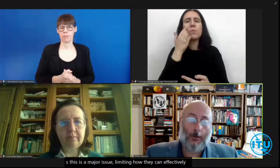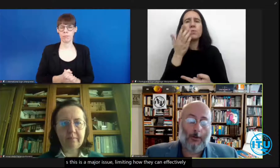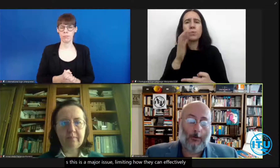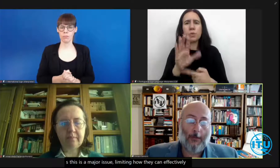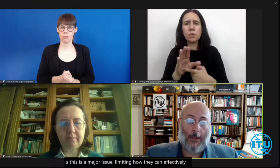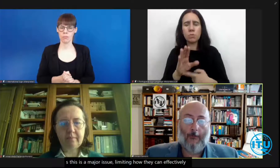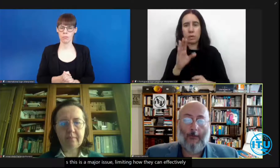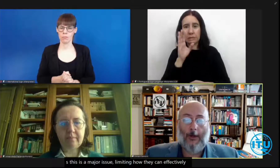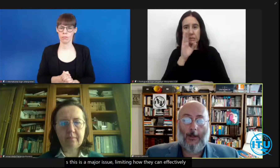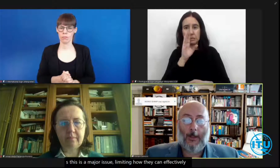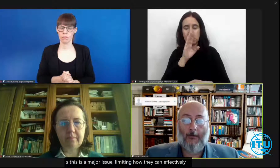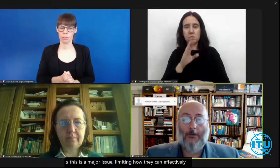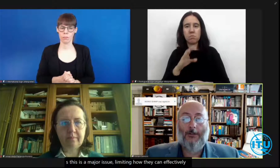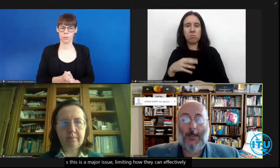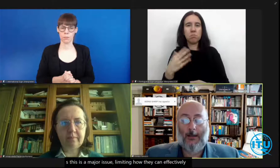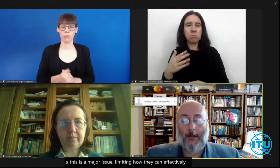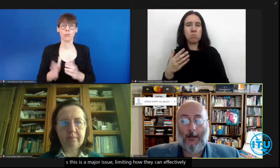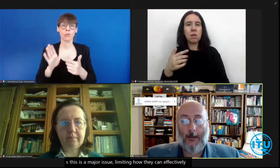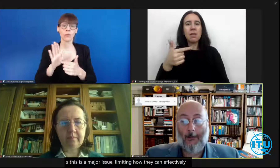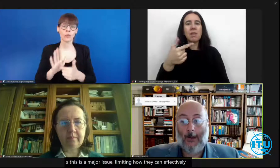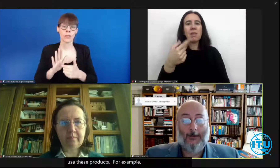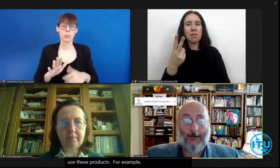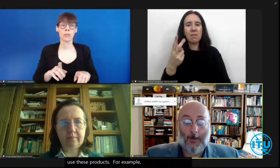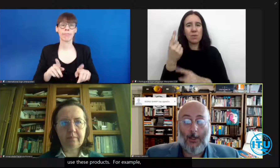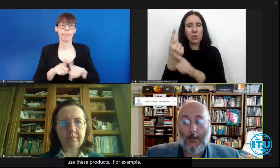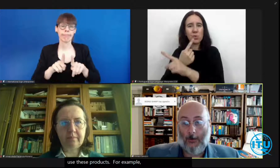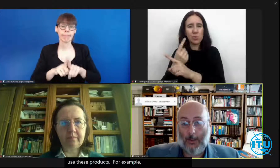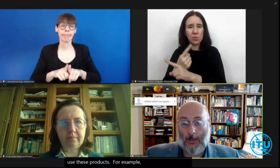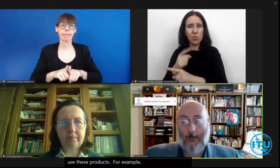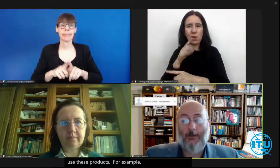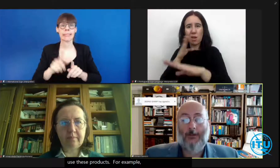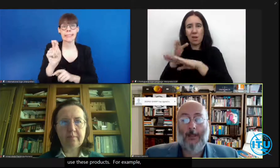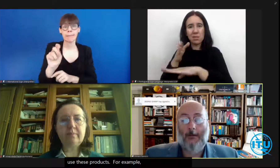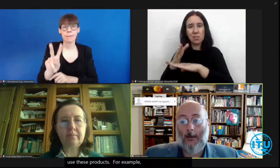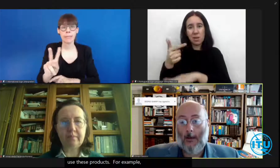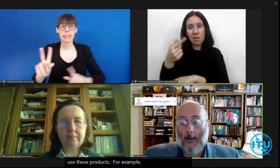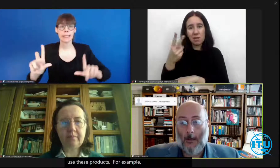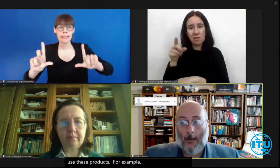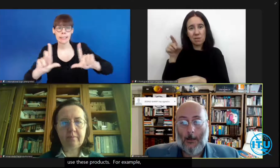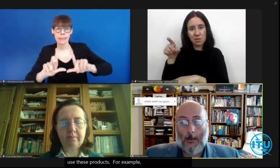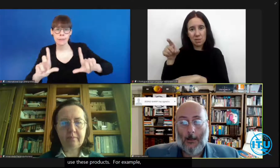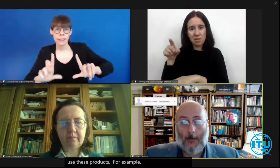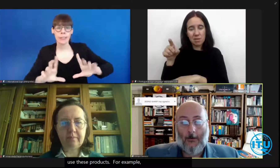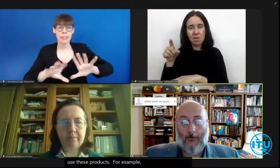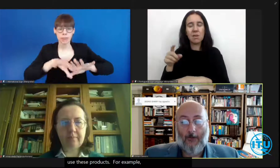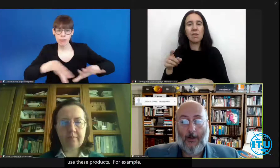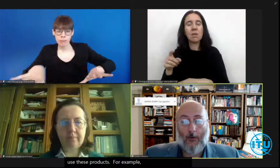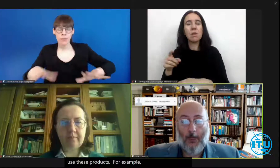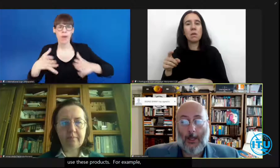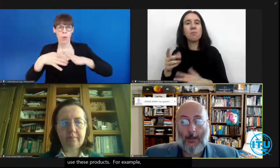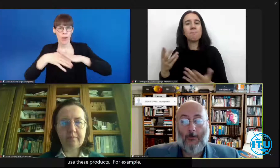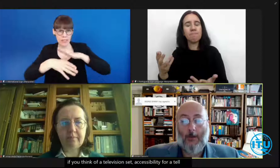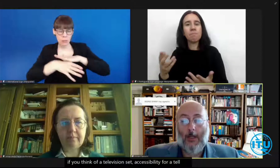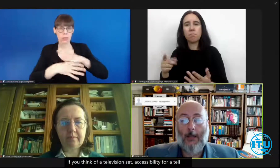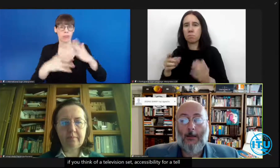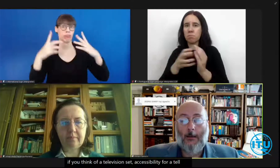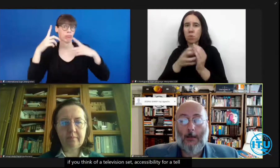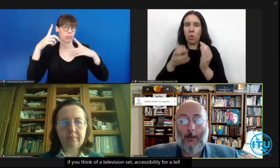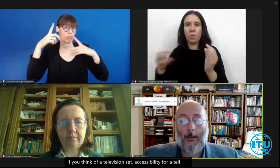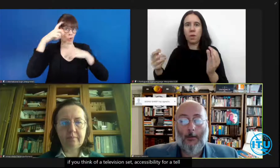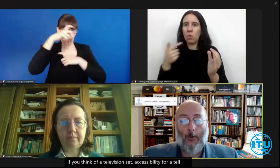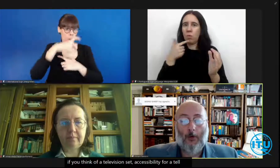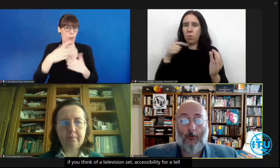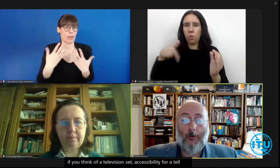if you think of a television set and accessibility for a television set, it is very complicated